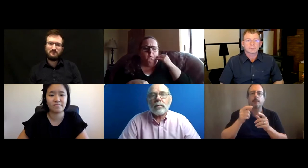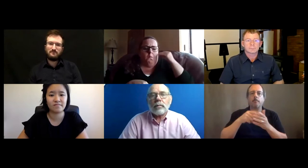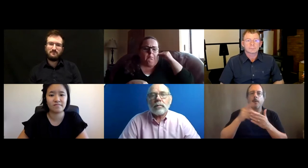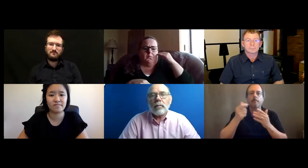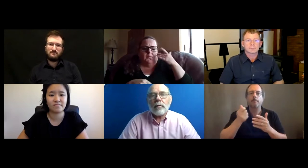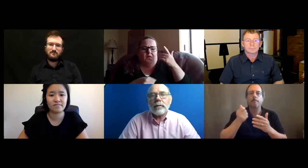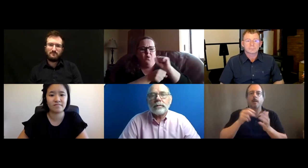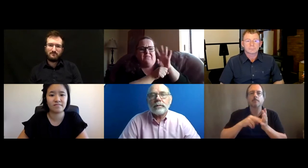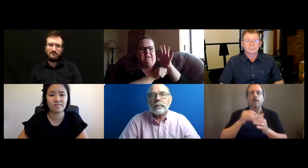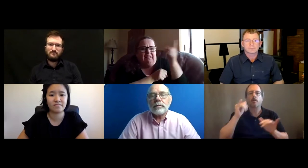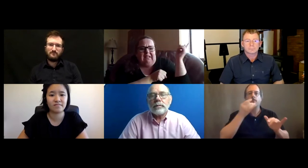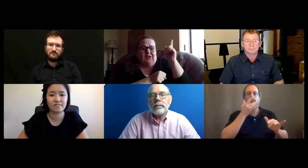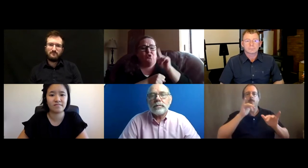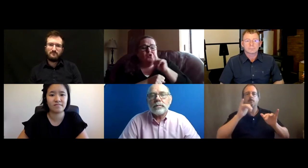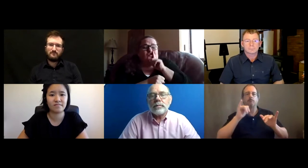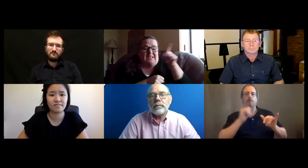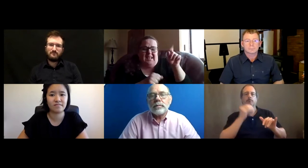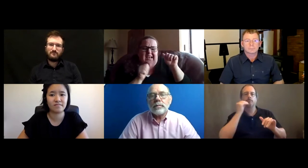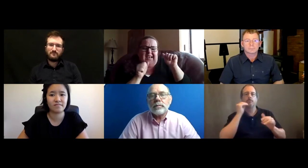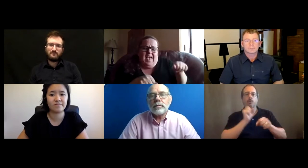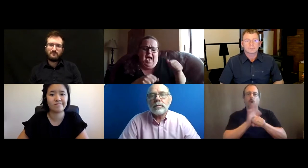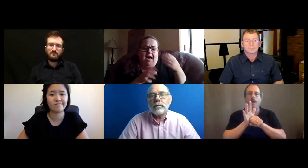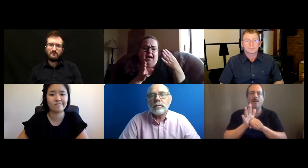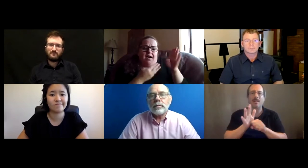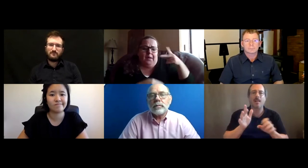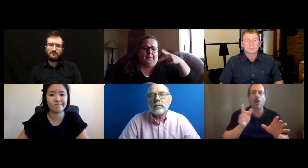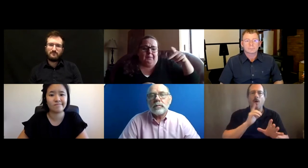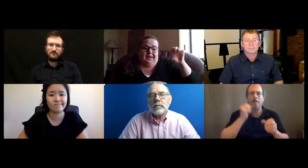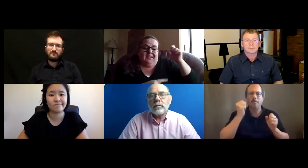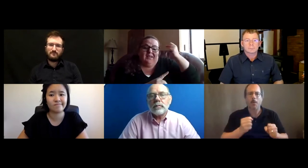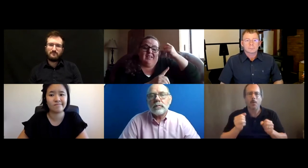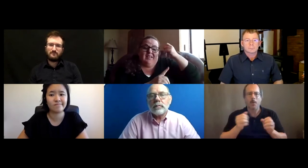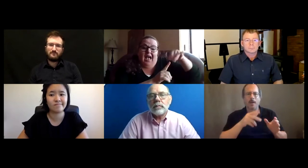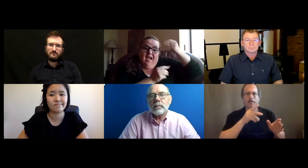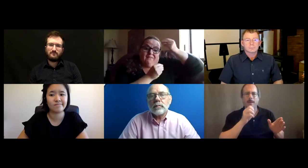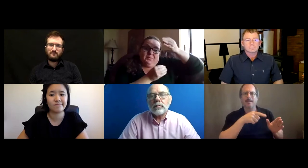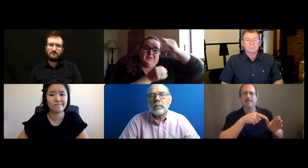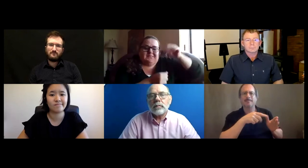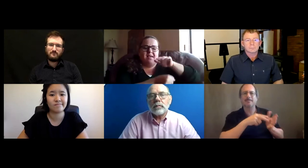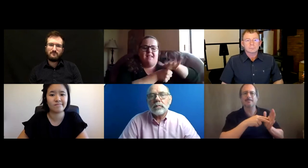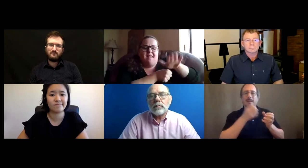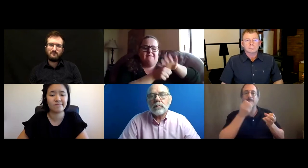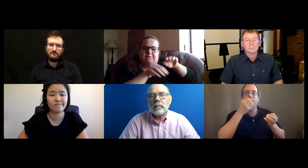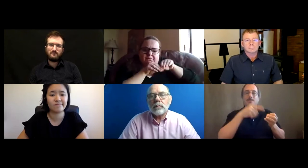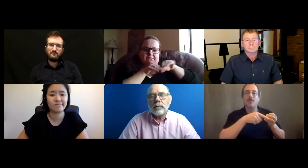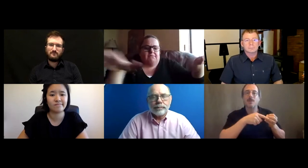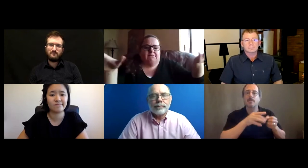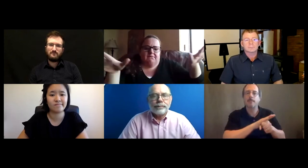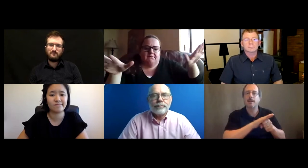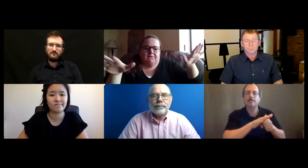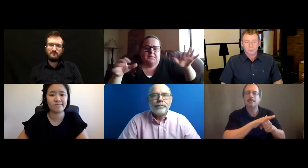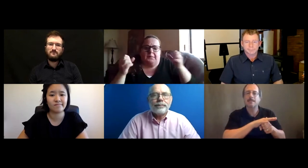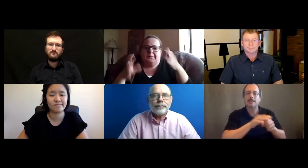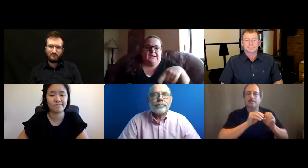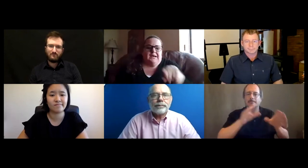I would say that most people during this pandemic would prefer to stay home because they don't have the